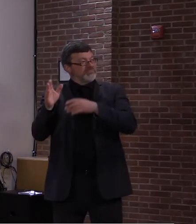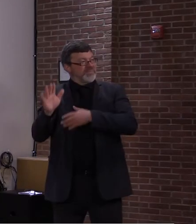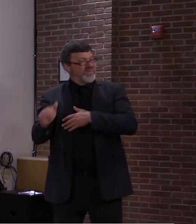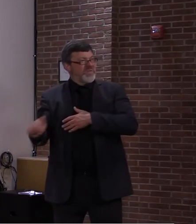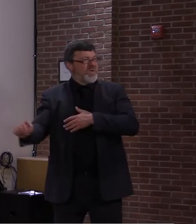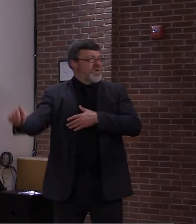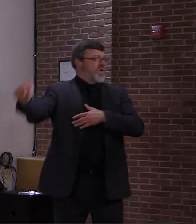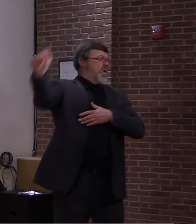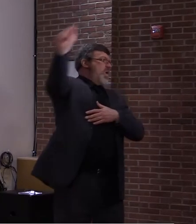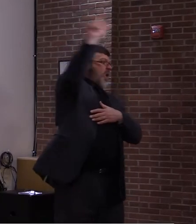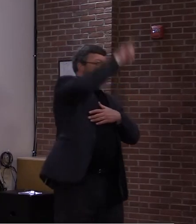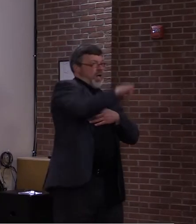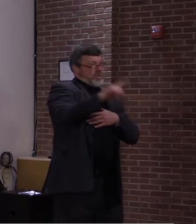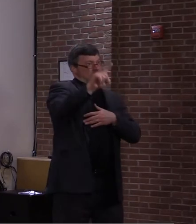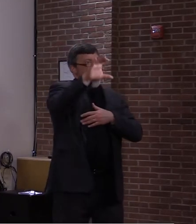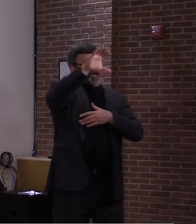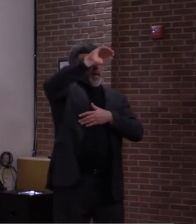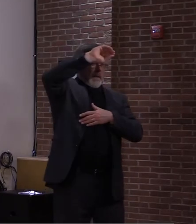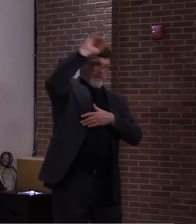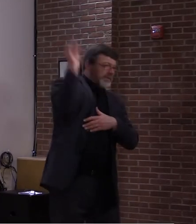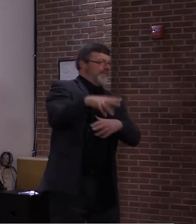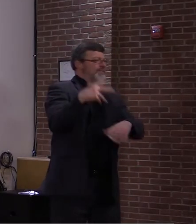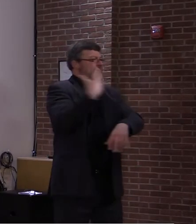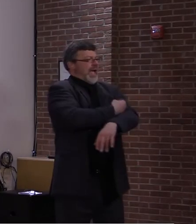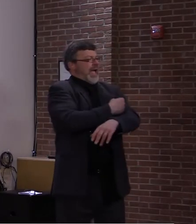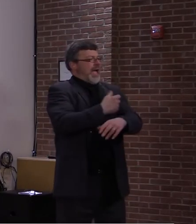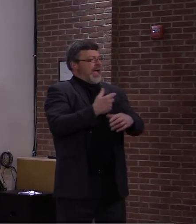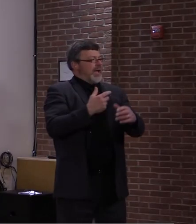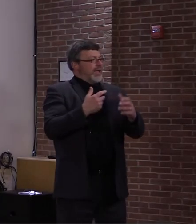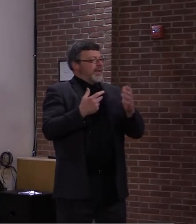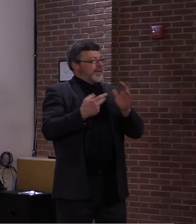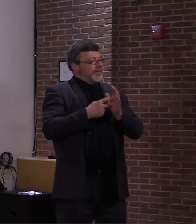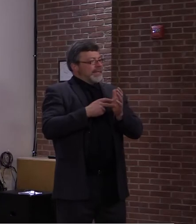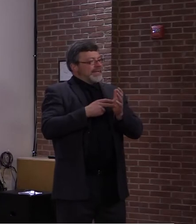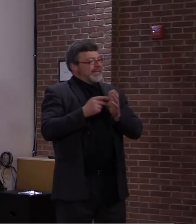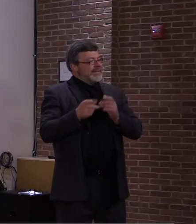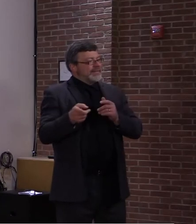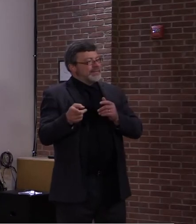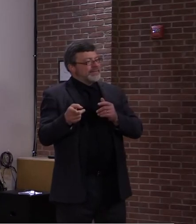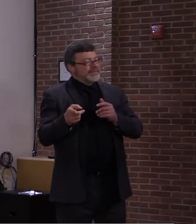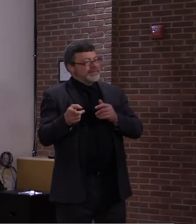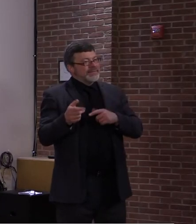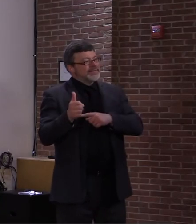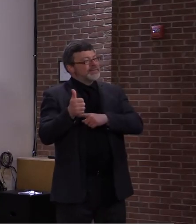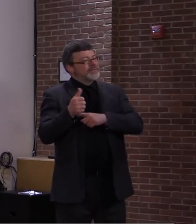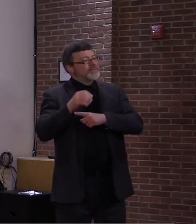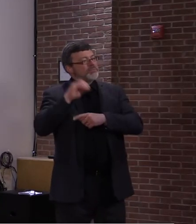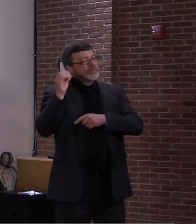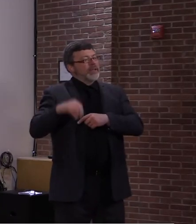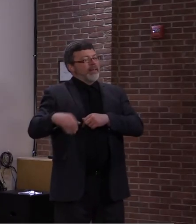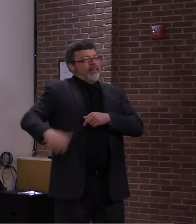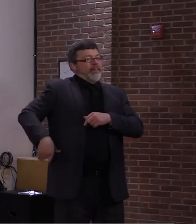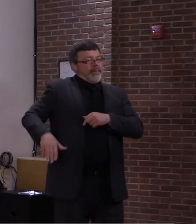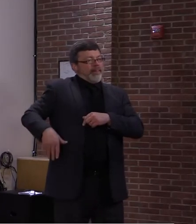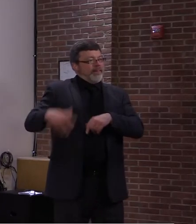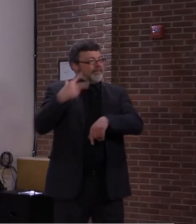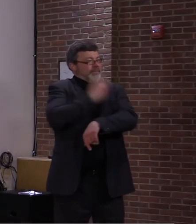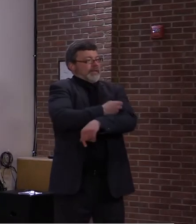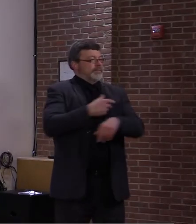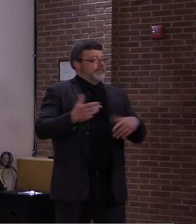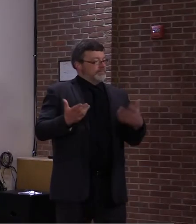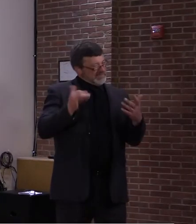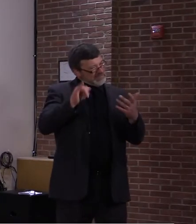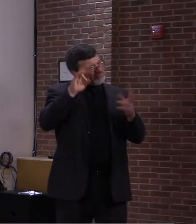of people that might fall in that 10% that didn't get the same benefit as the 90%, if I can simplify it that